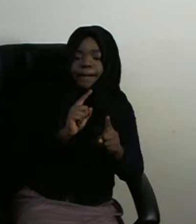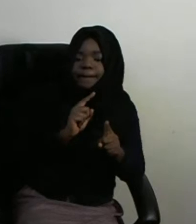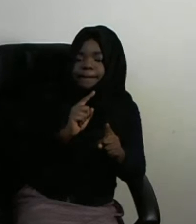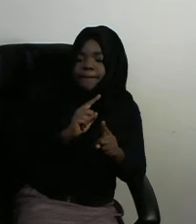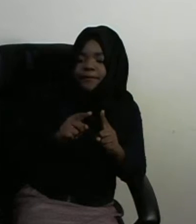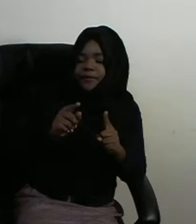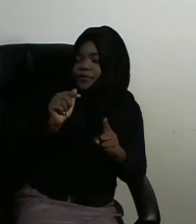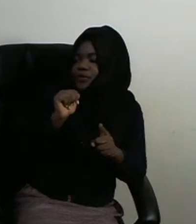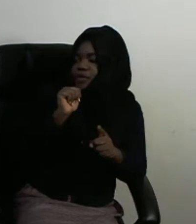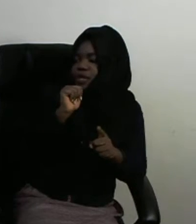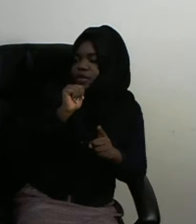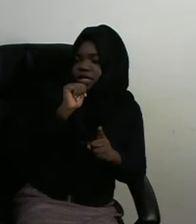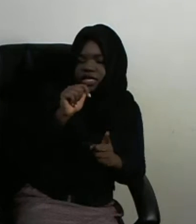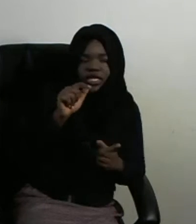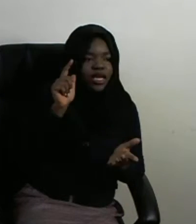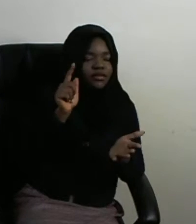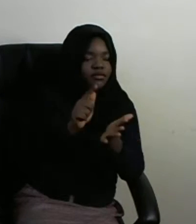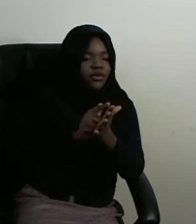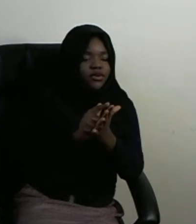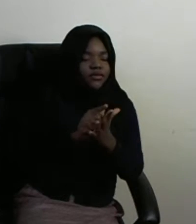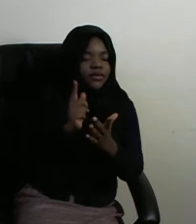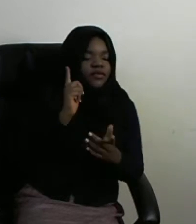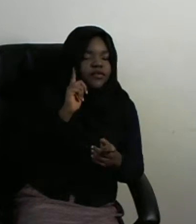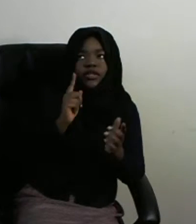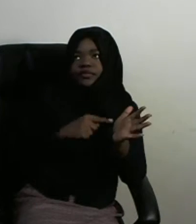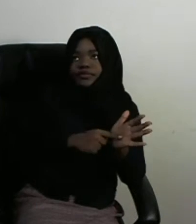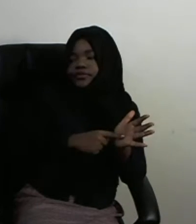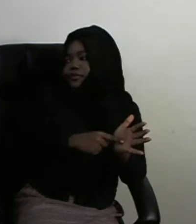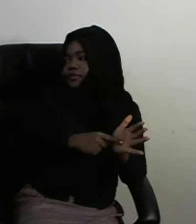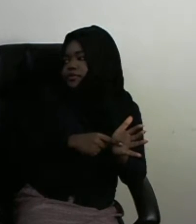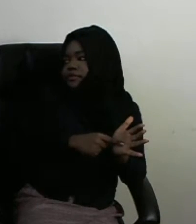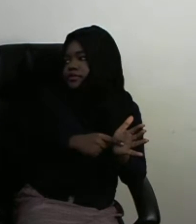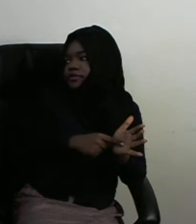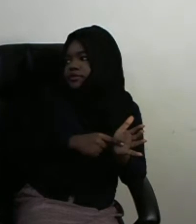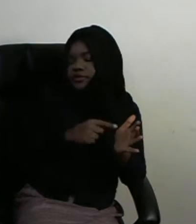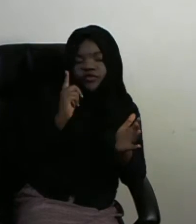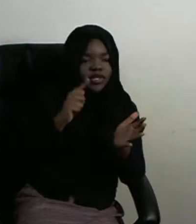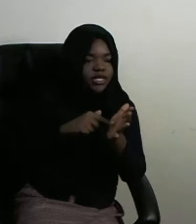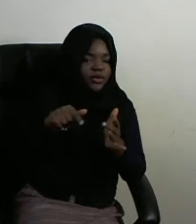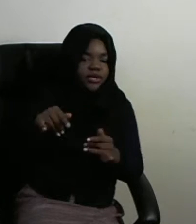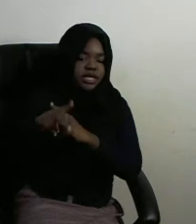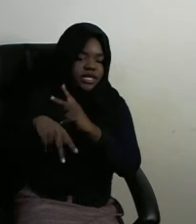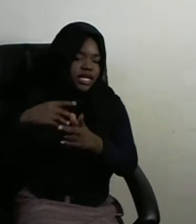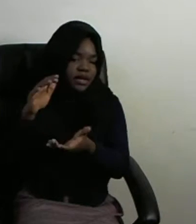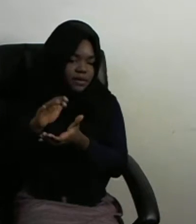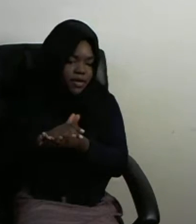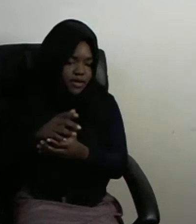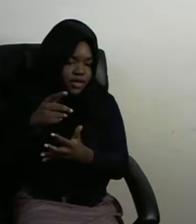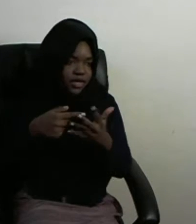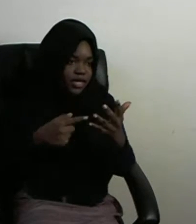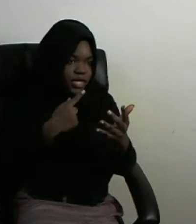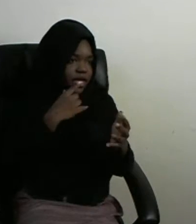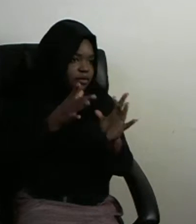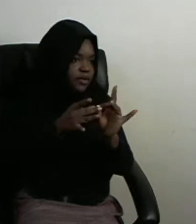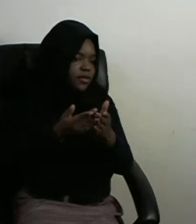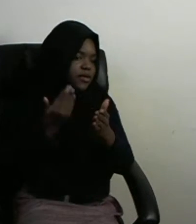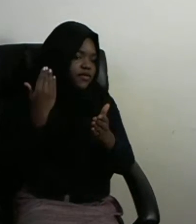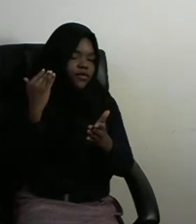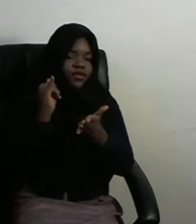was not as prohibited, for example, as those marriages. Those marriages were